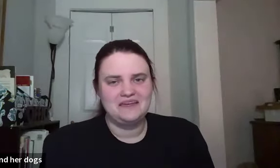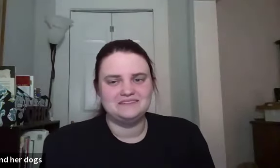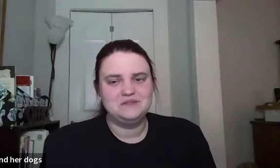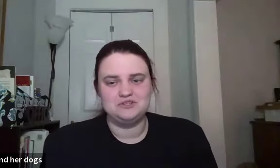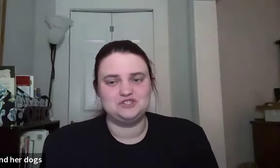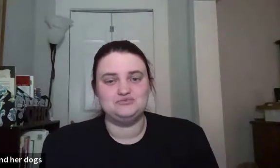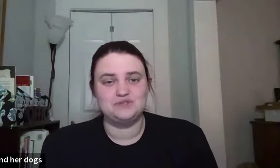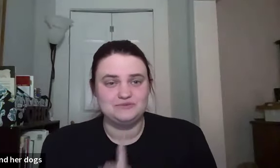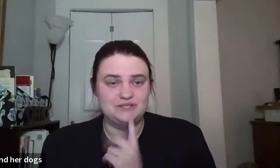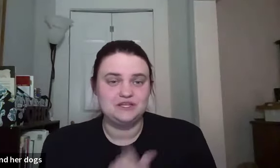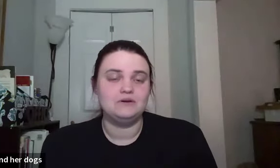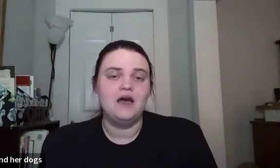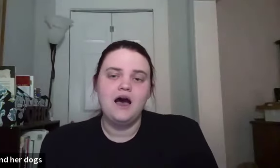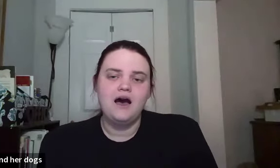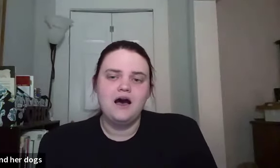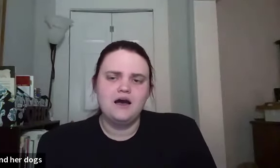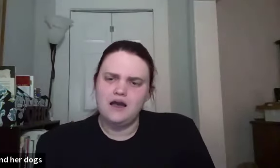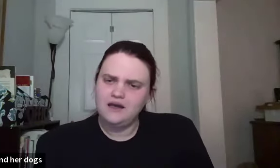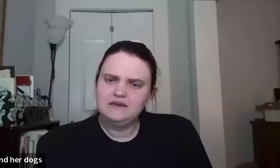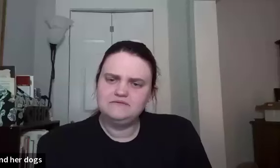Some of them are just really, really cute. I have